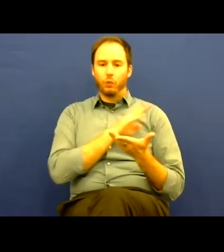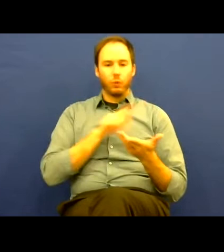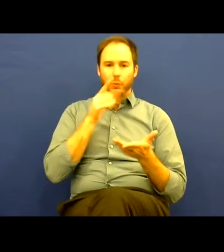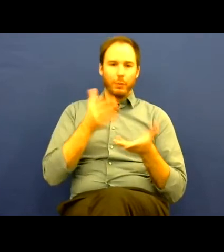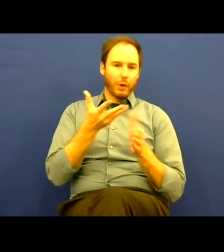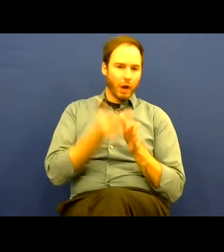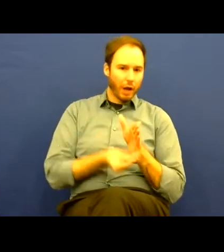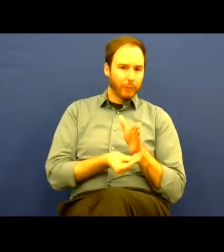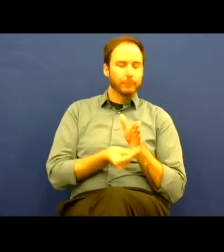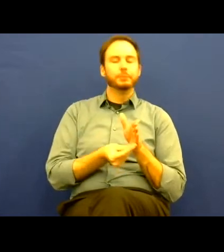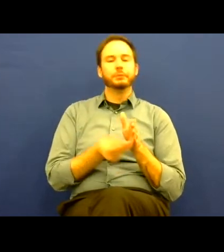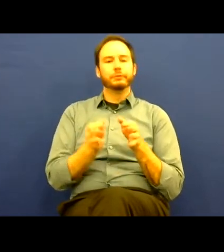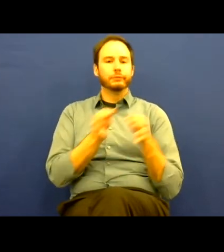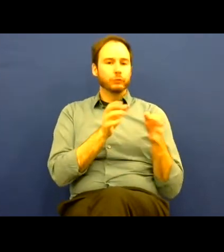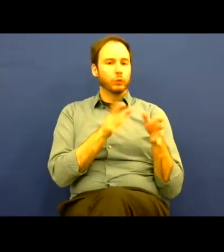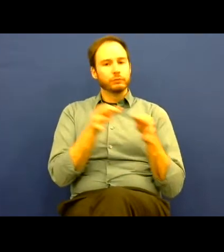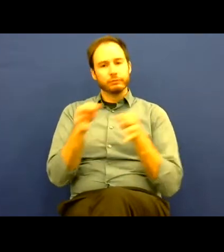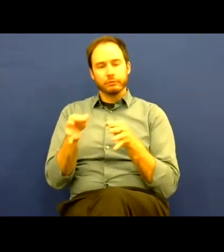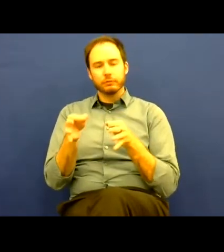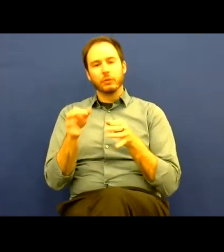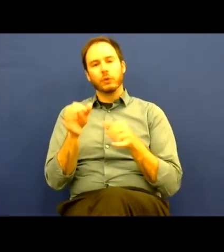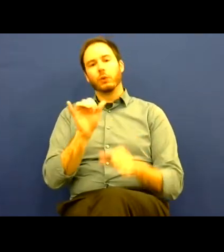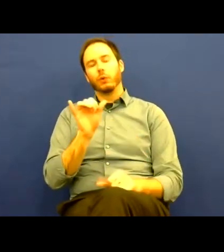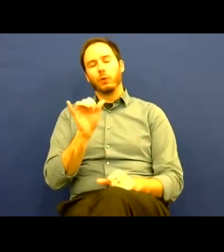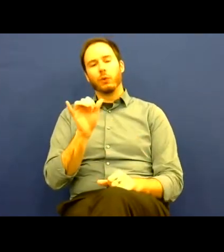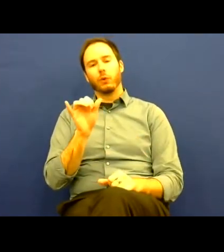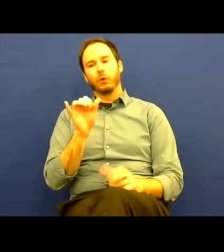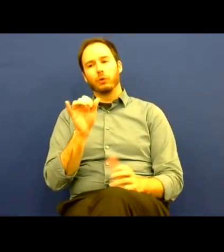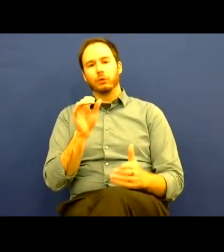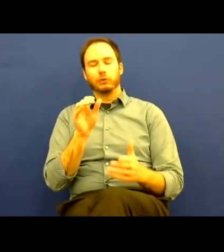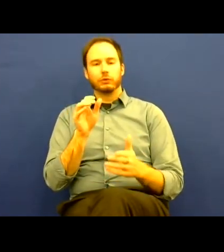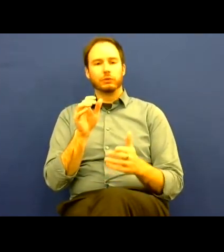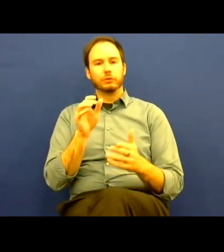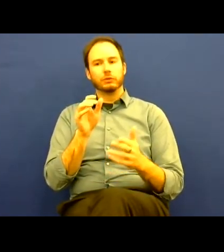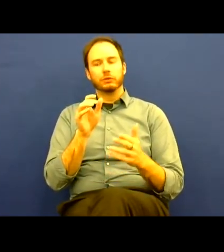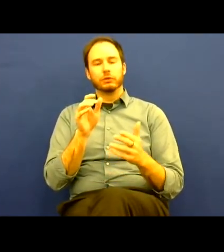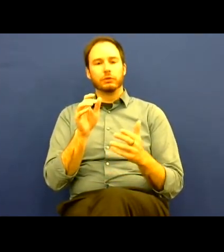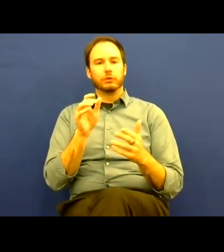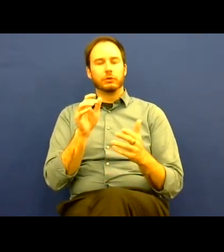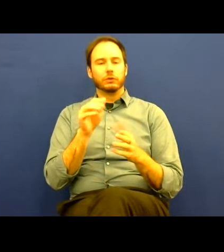members, as well as work around the other boards.